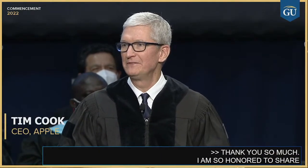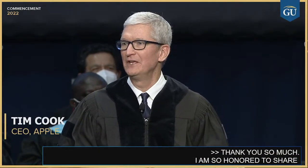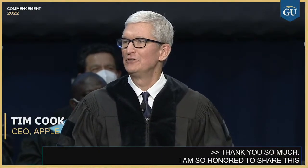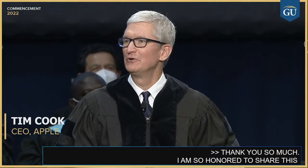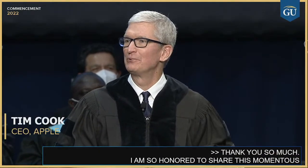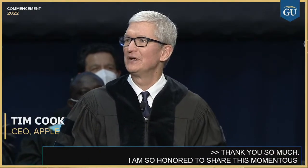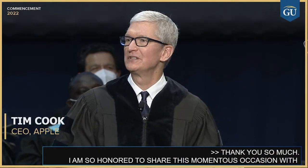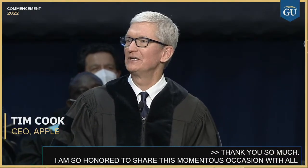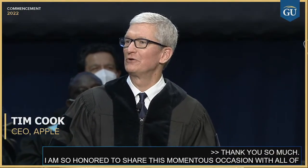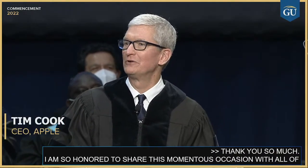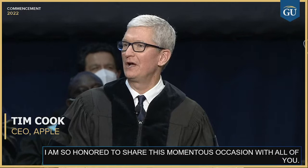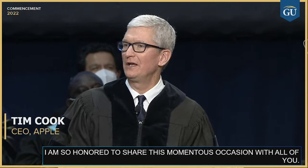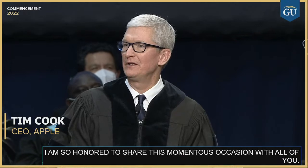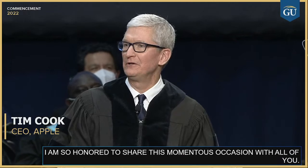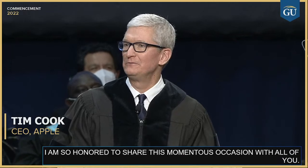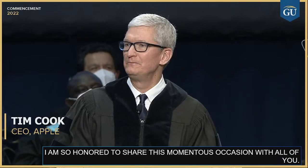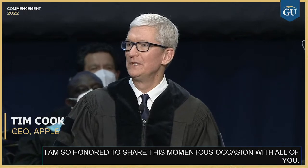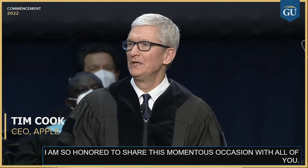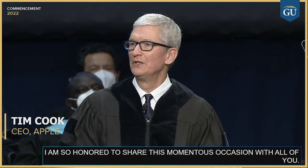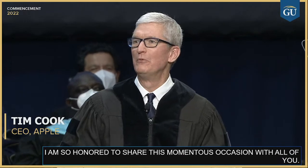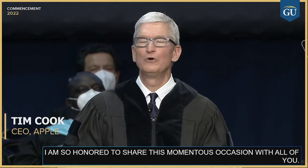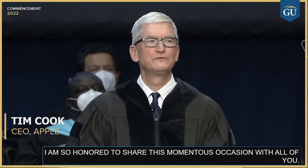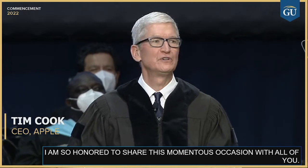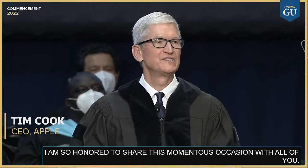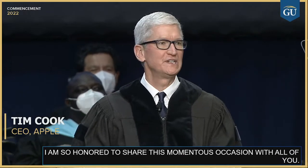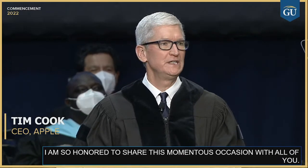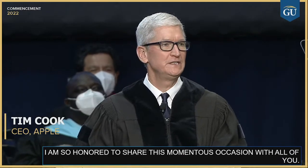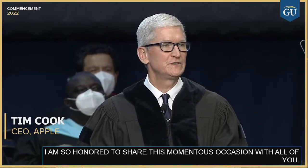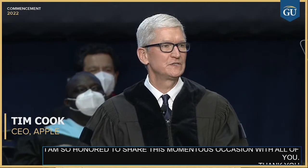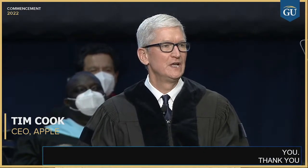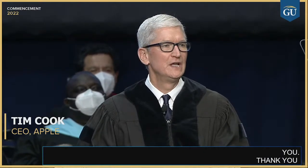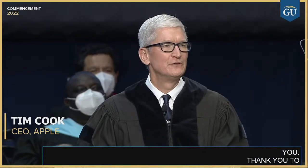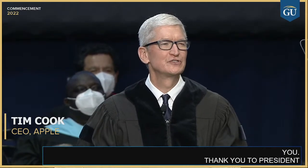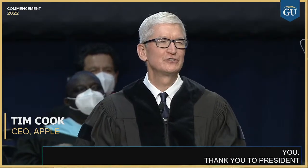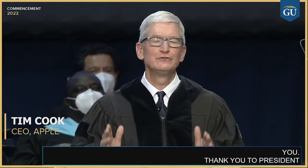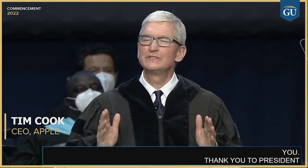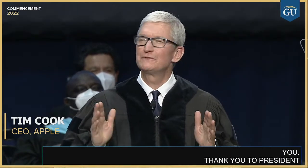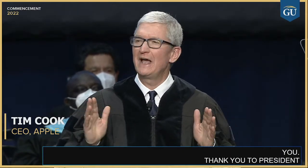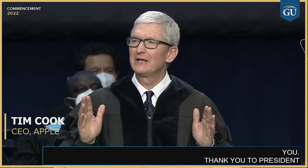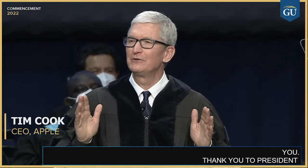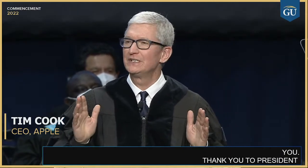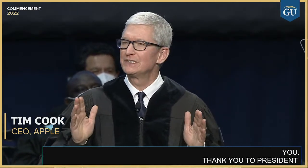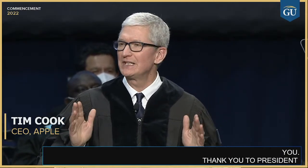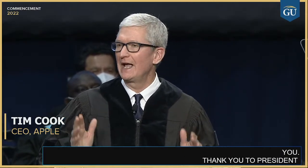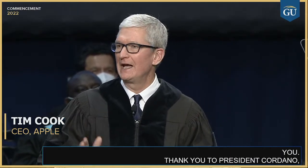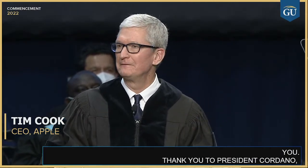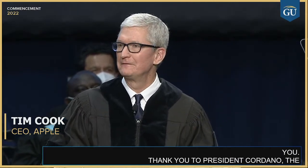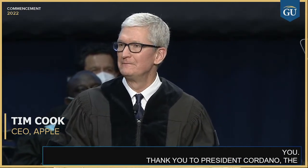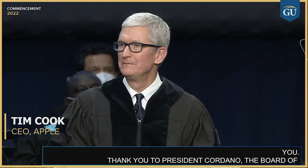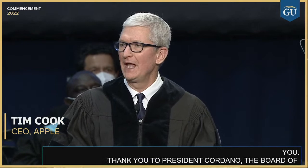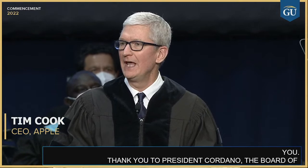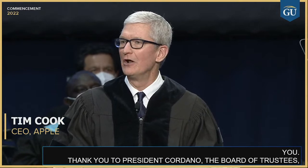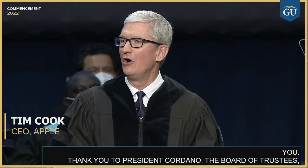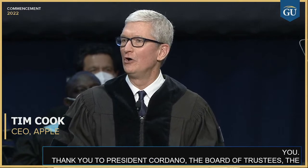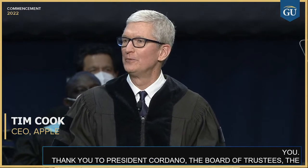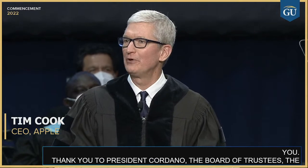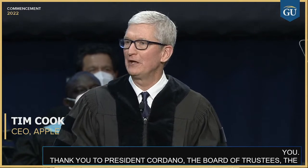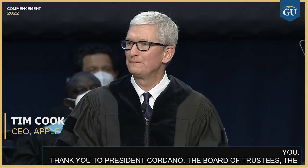you to President Cordano, the Board of Trustees, the students, faculty, and staff, and all the proud families